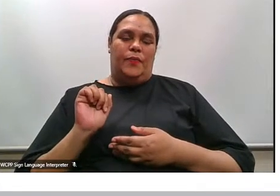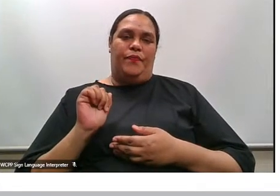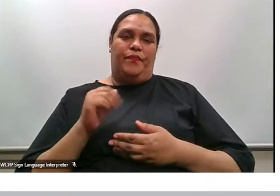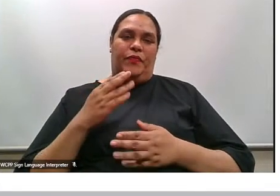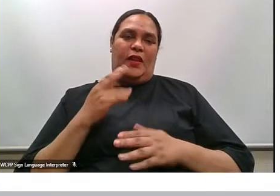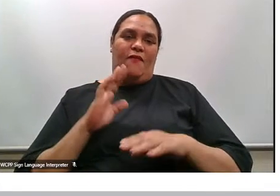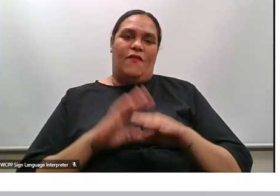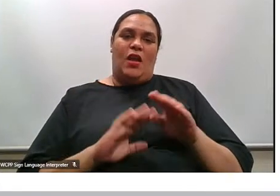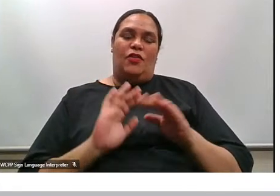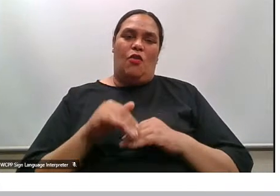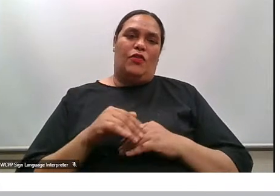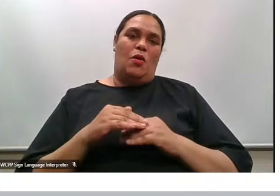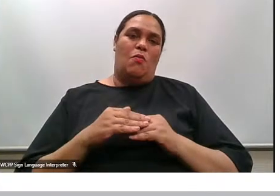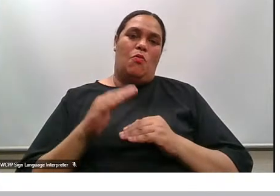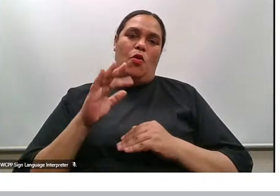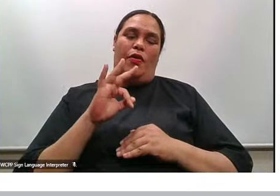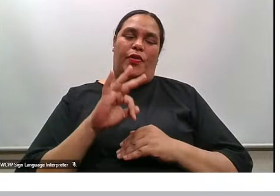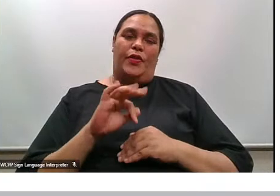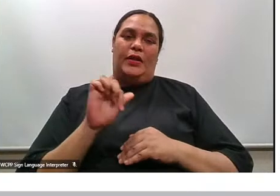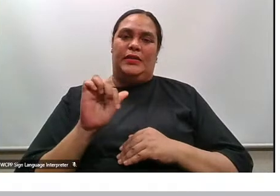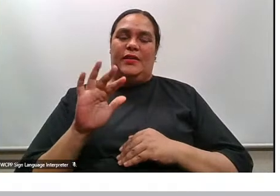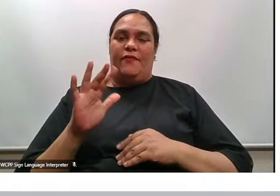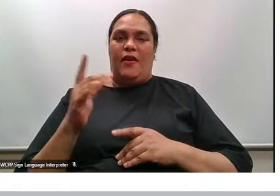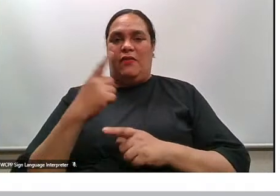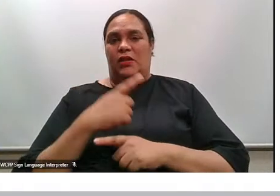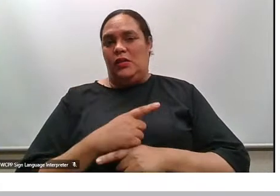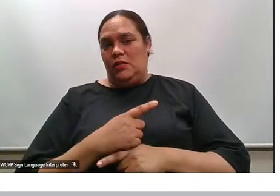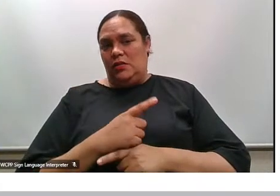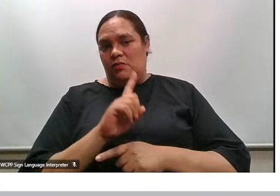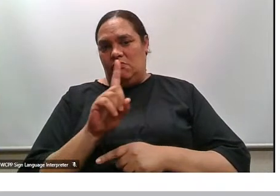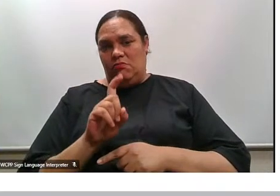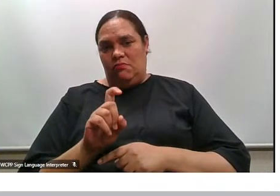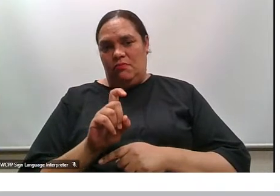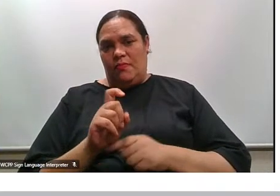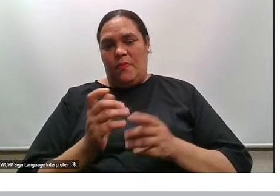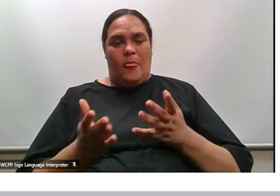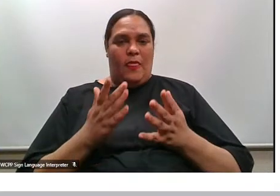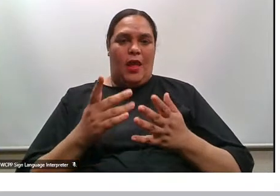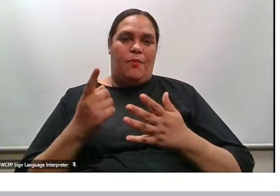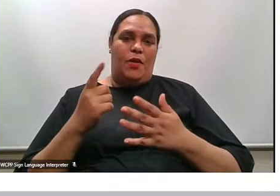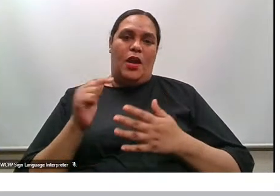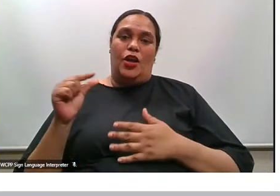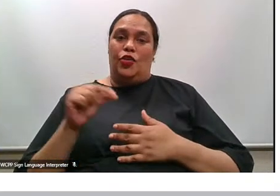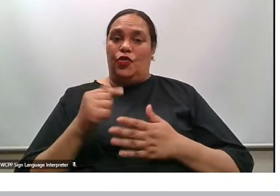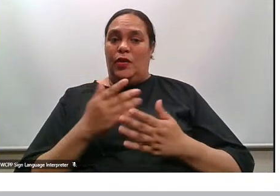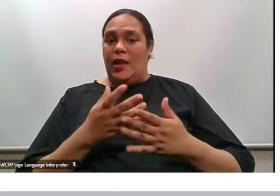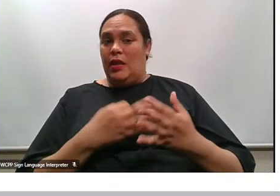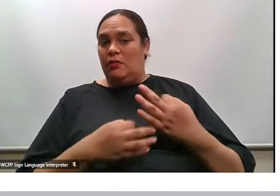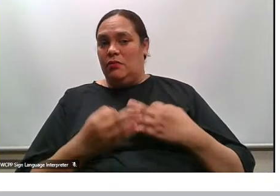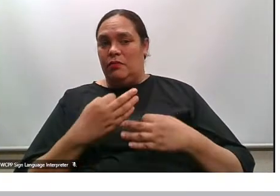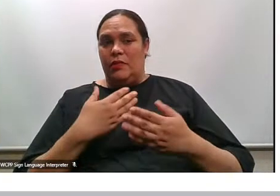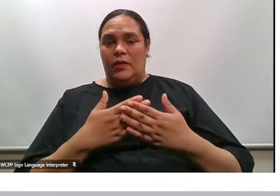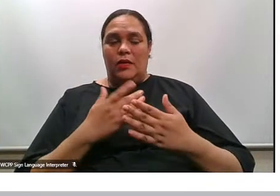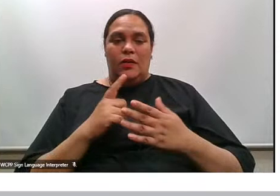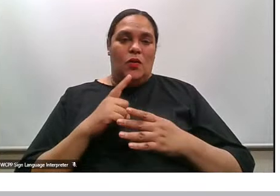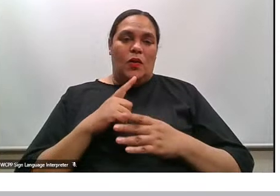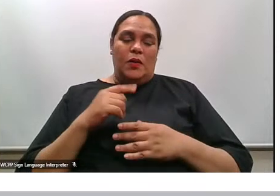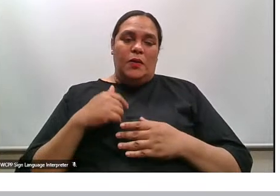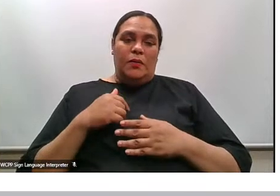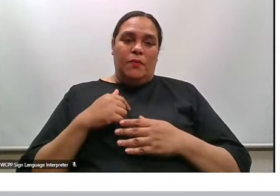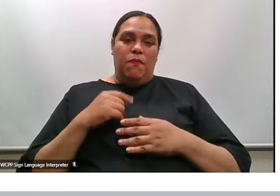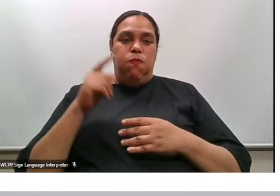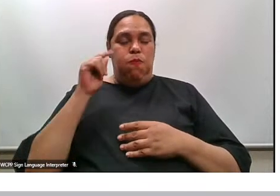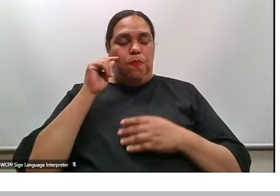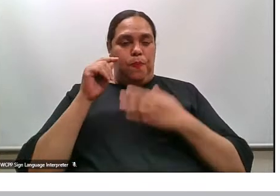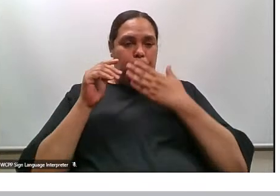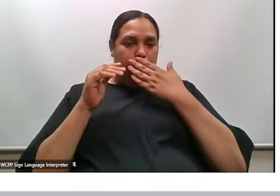fines after more than 365 days? And perhaps the Auditor General could also come in here, because I think in